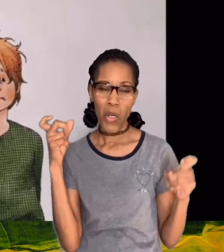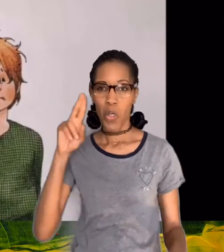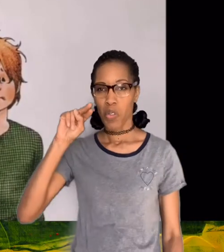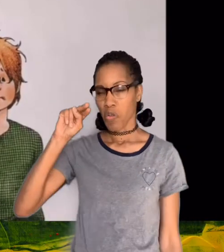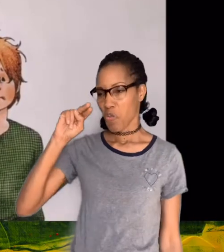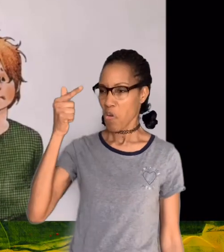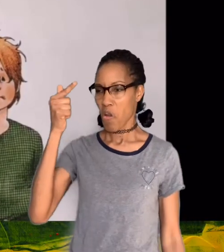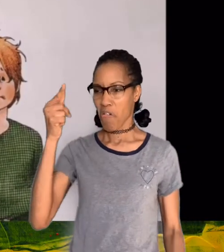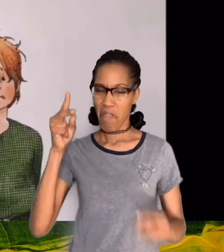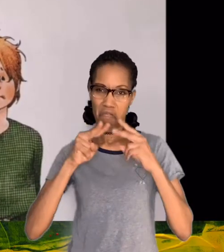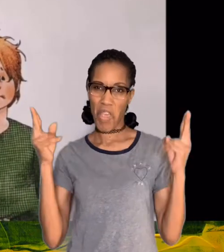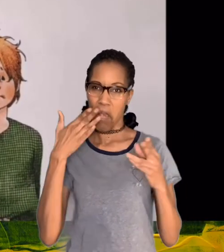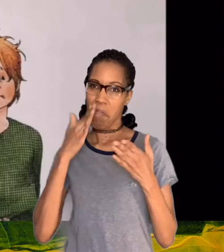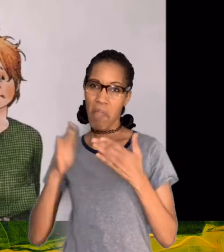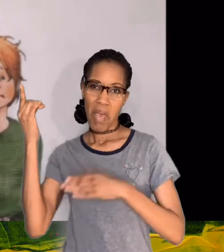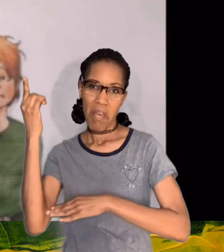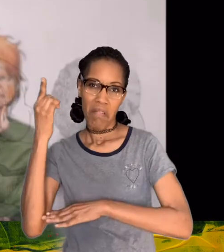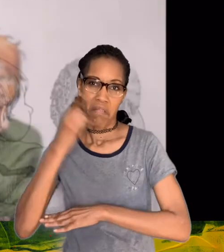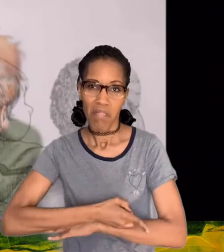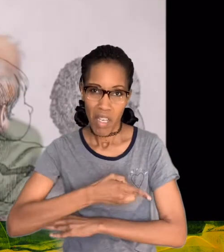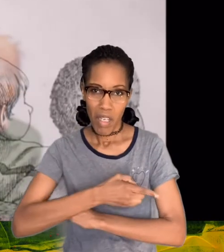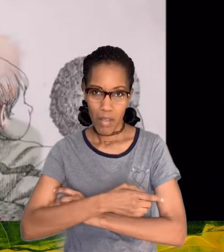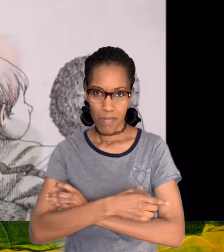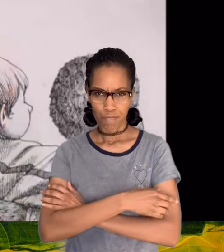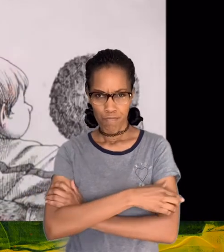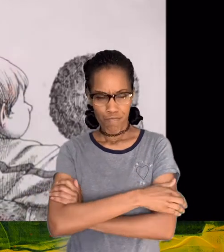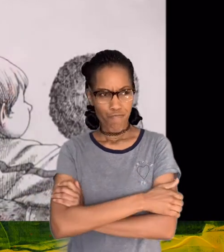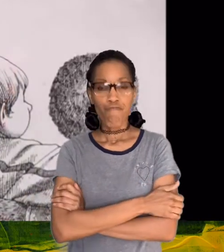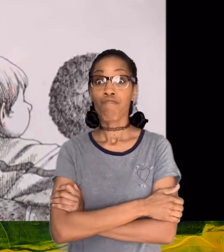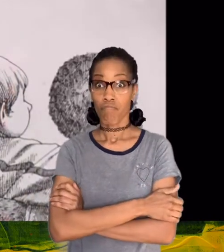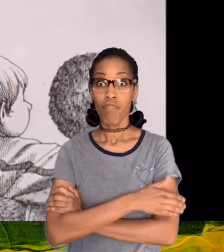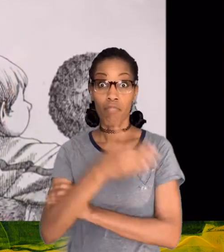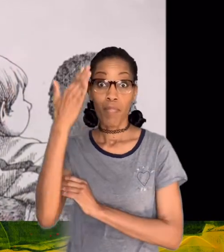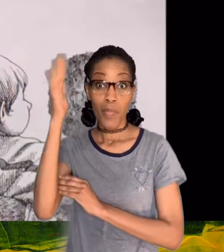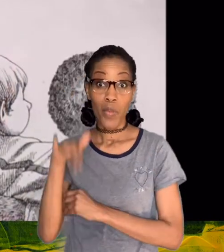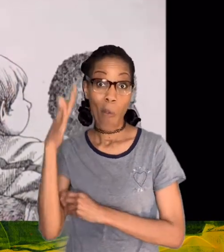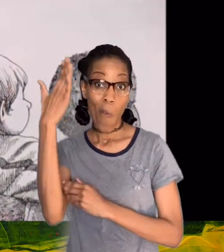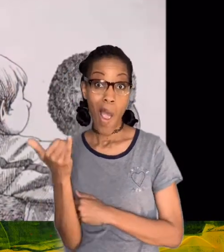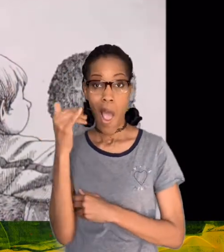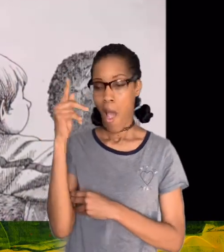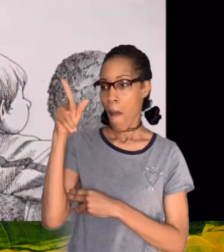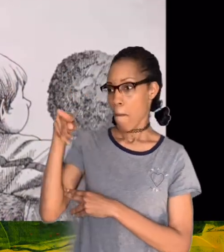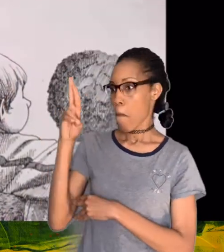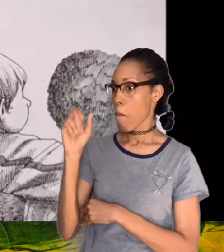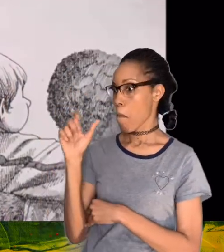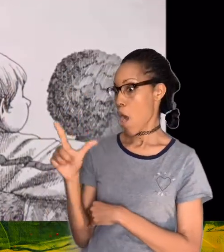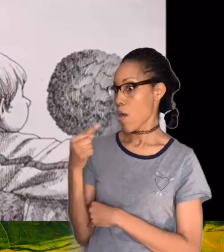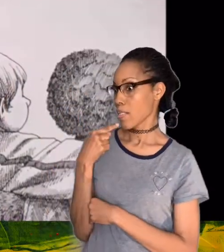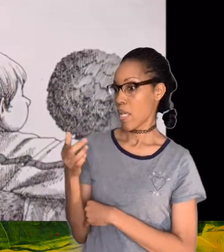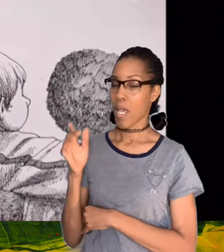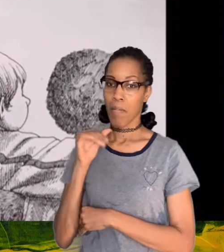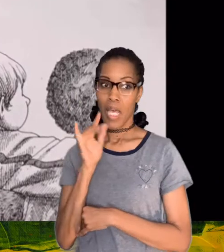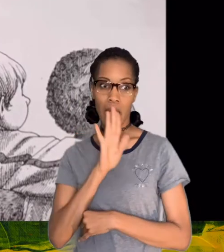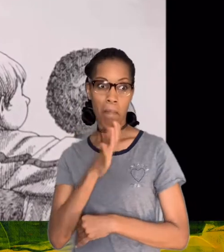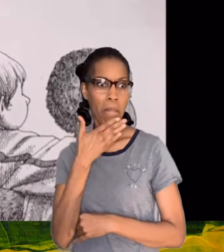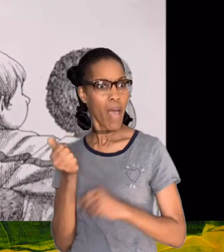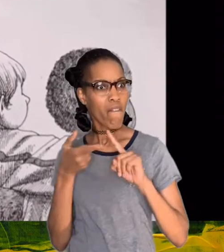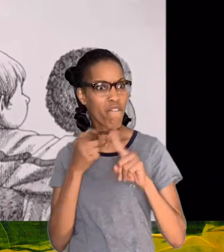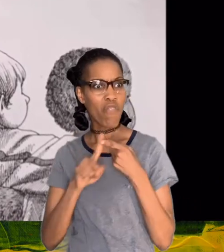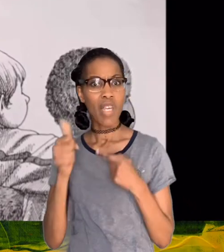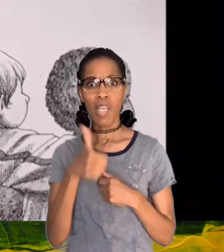time, she said I left out 16. Who needs 16? I could tell it was going to be